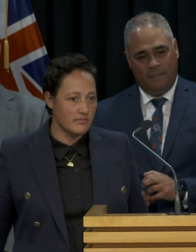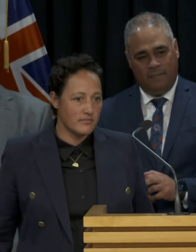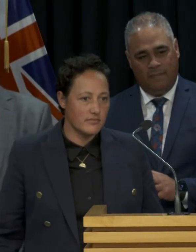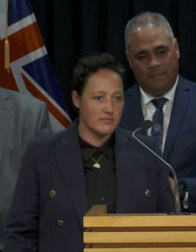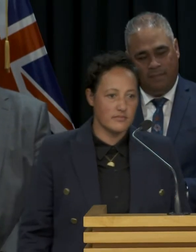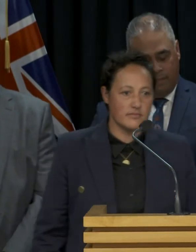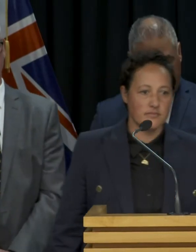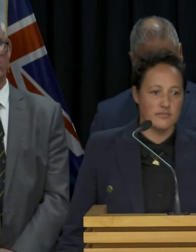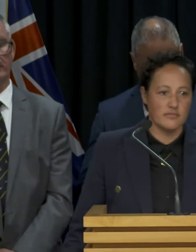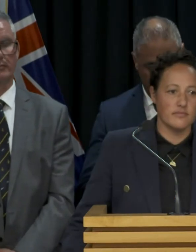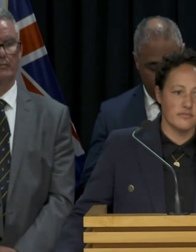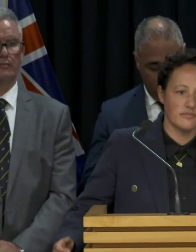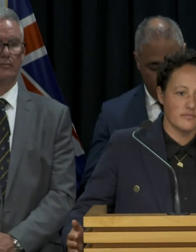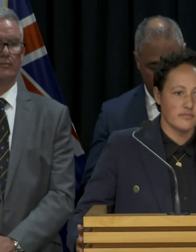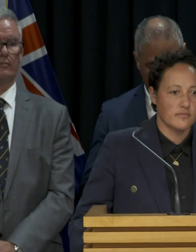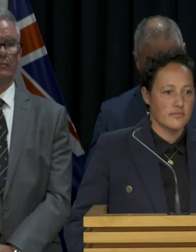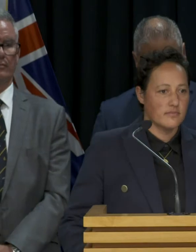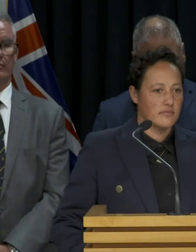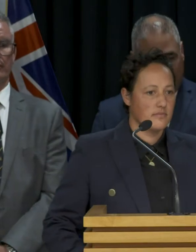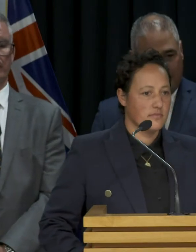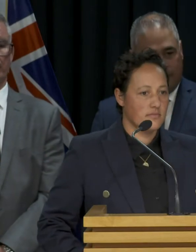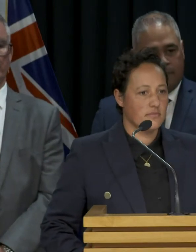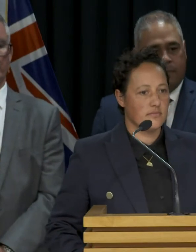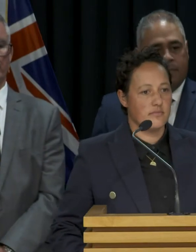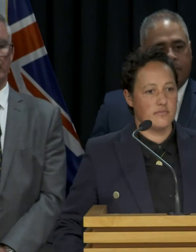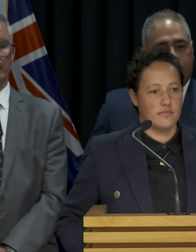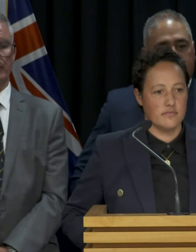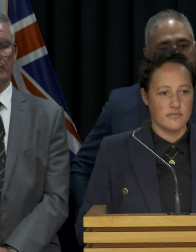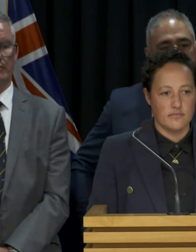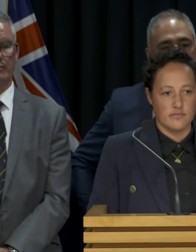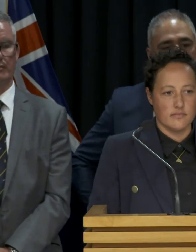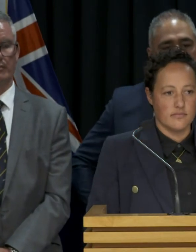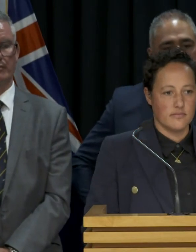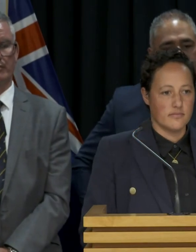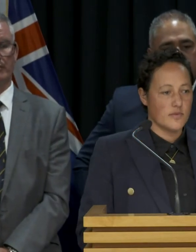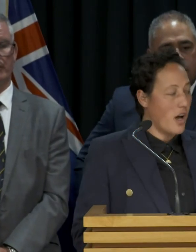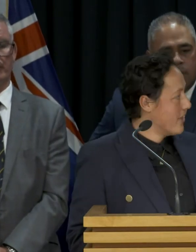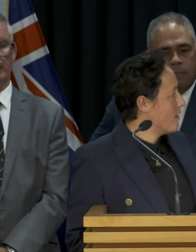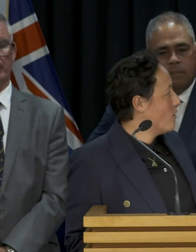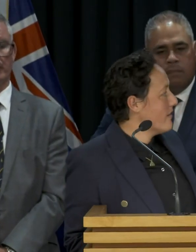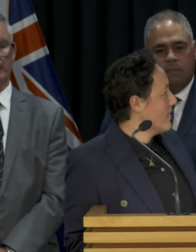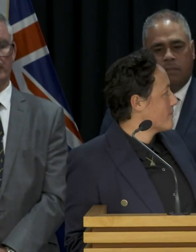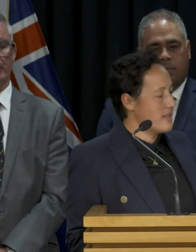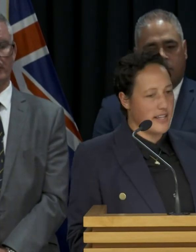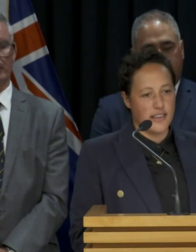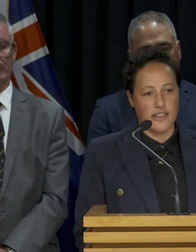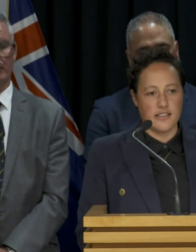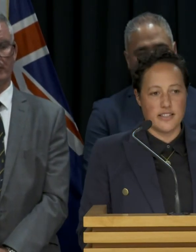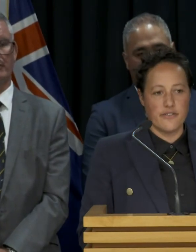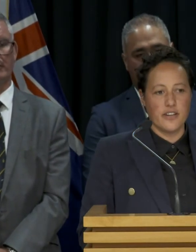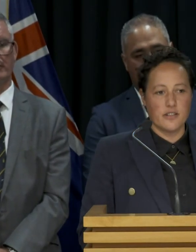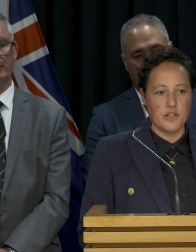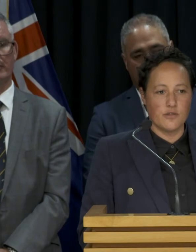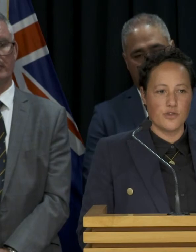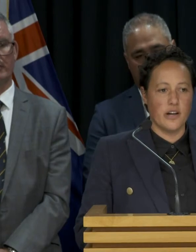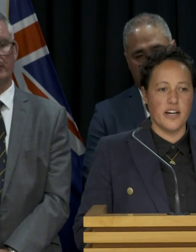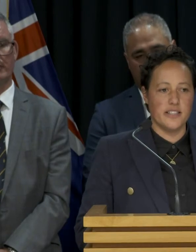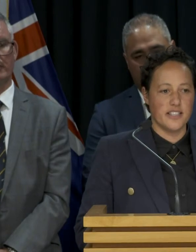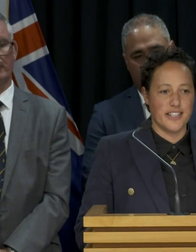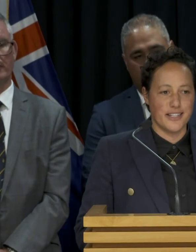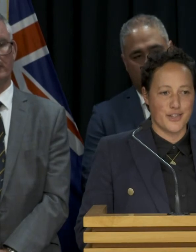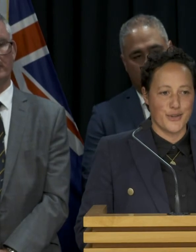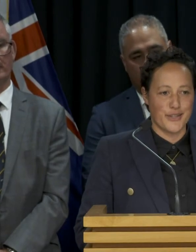tikanga Māori, kia āwhina koe, kia tuitui, so that you can create and form those relationships? I think all of us would say that that's fundamental